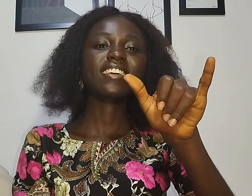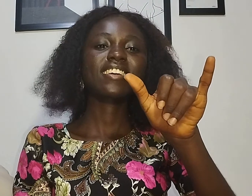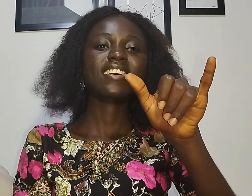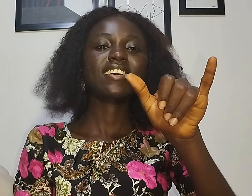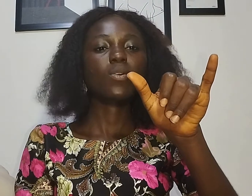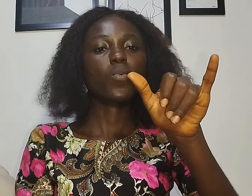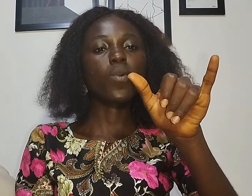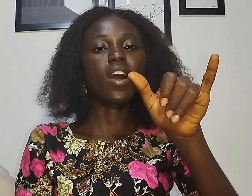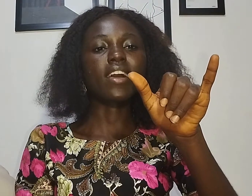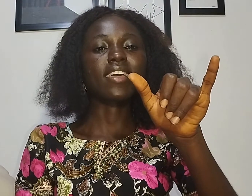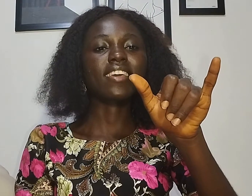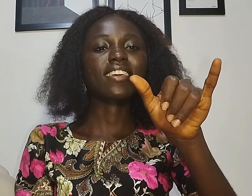Y.